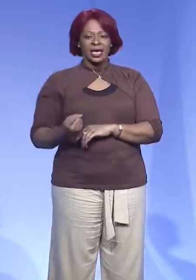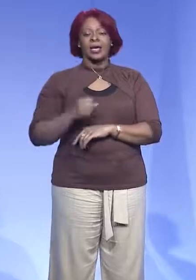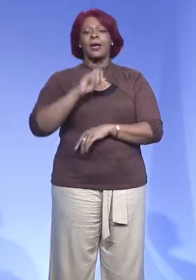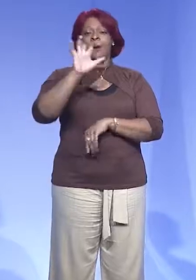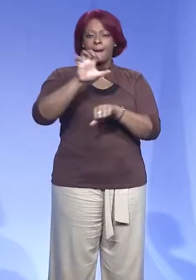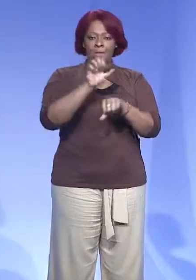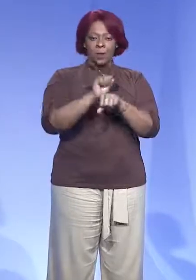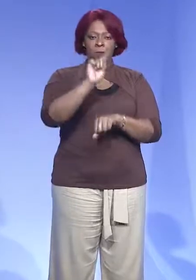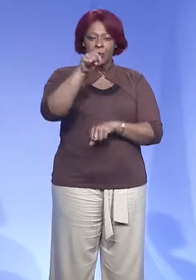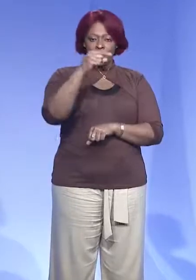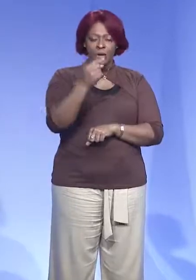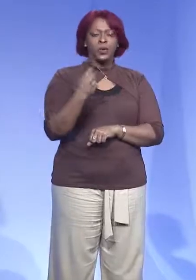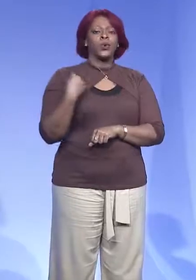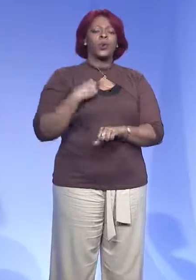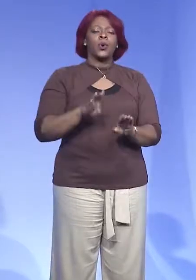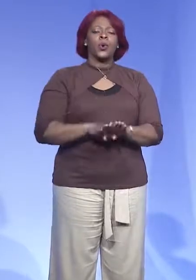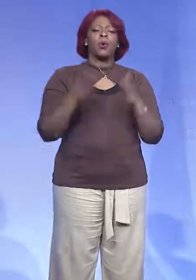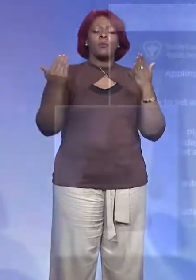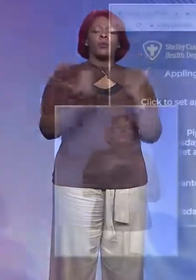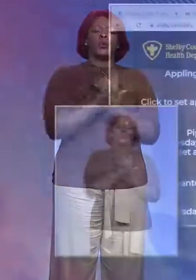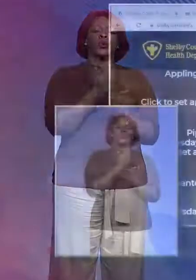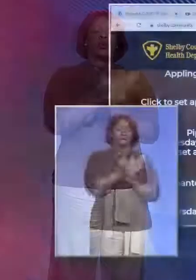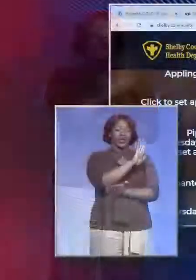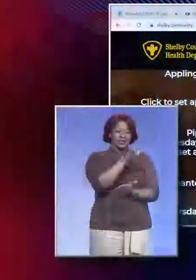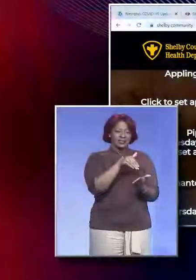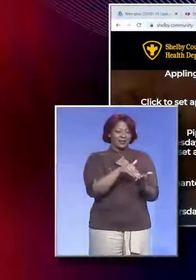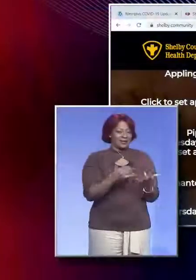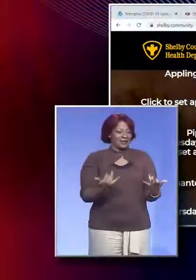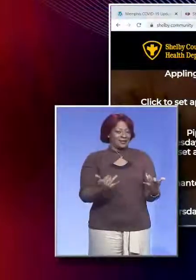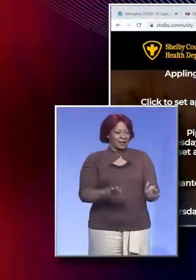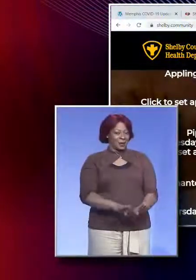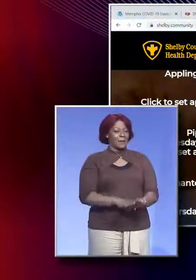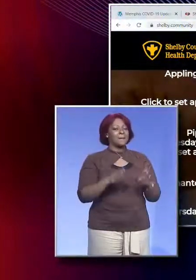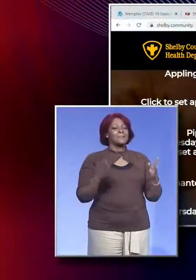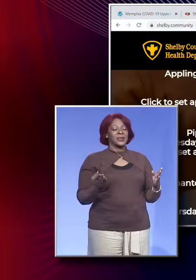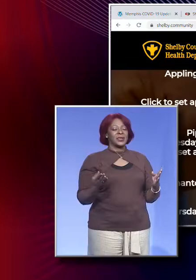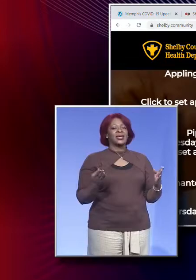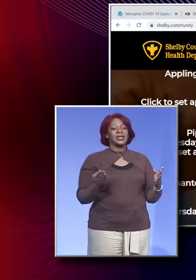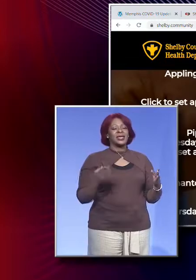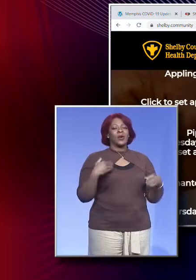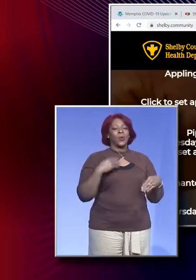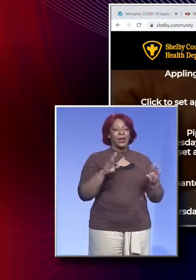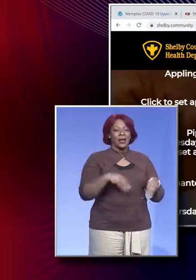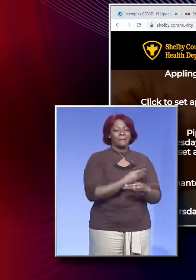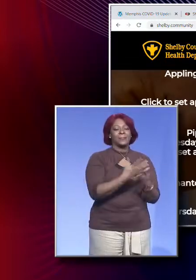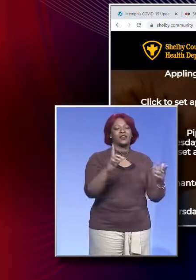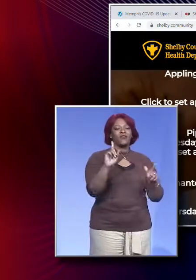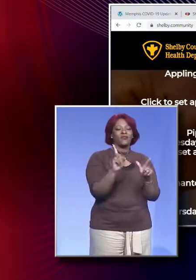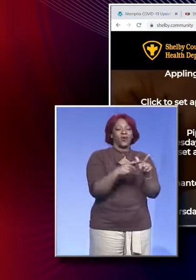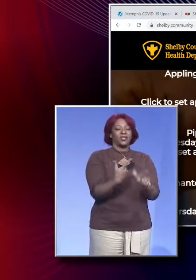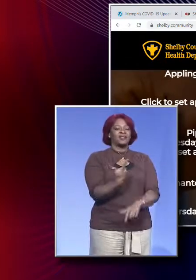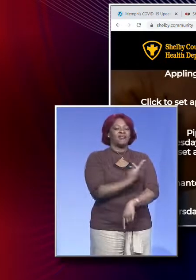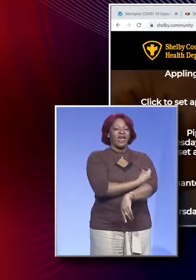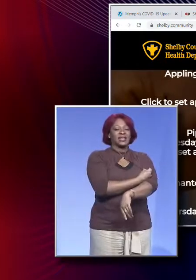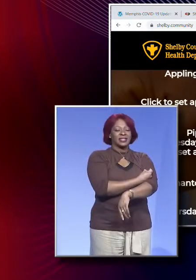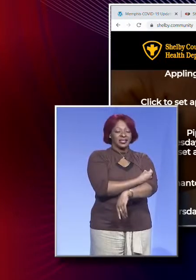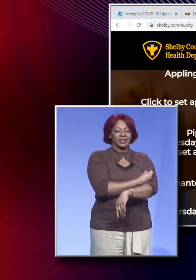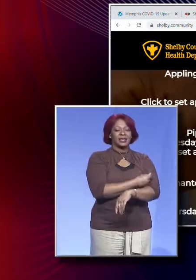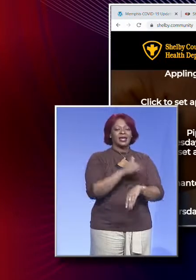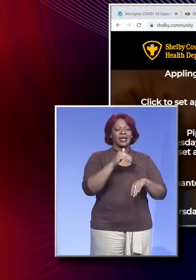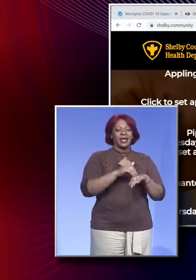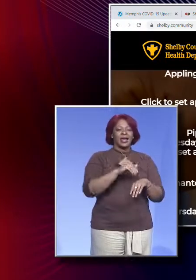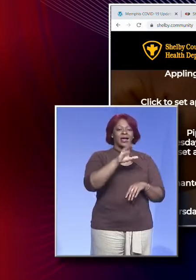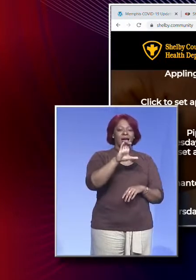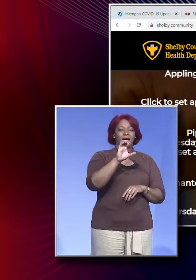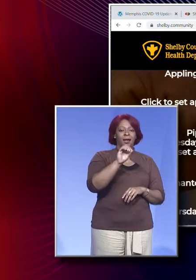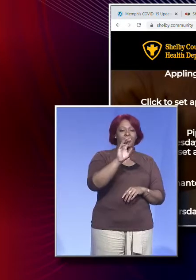appointment. But we opened a new site today where we're administering first dose vaccine, and that's at the